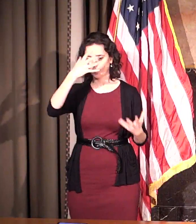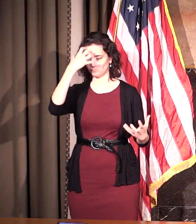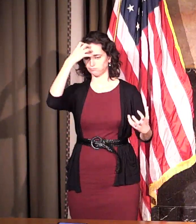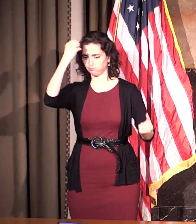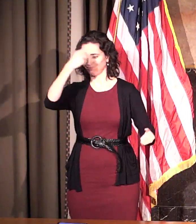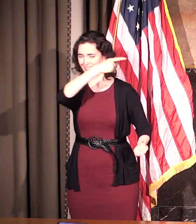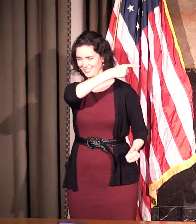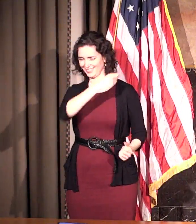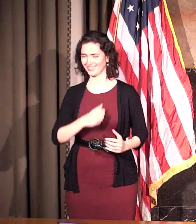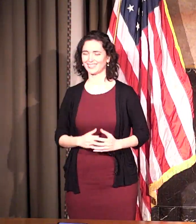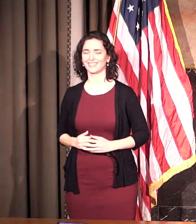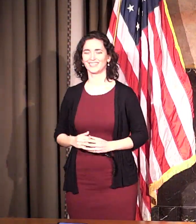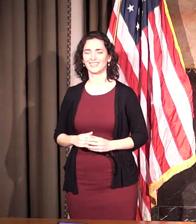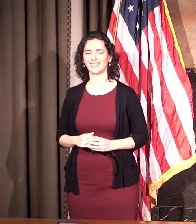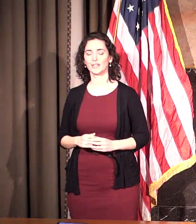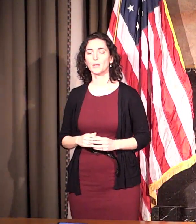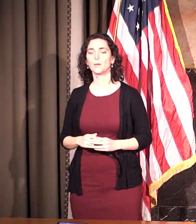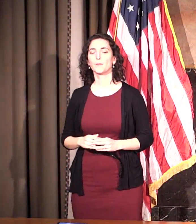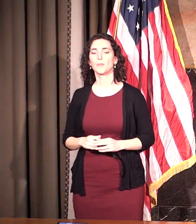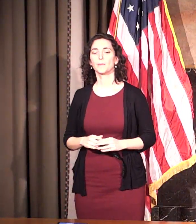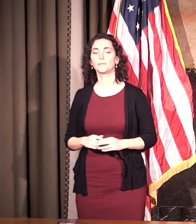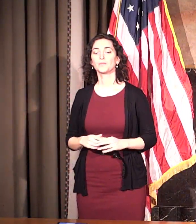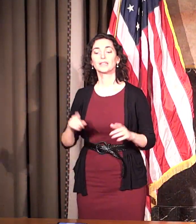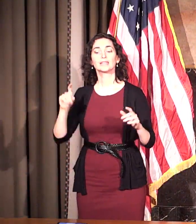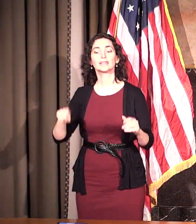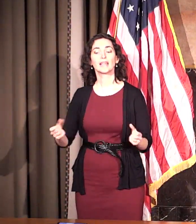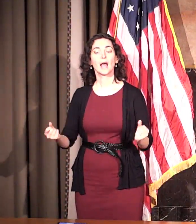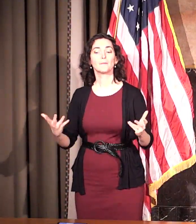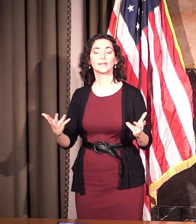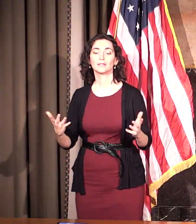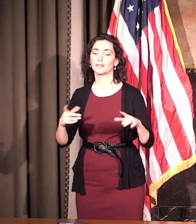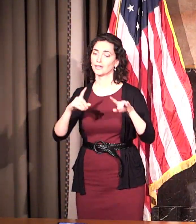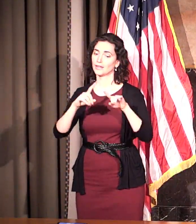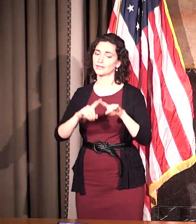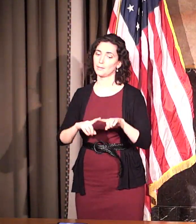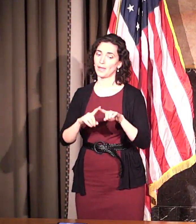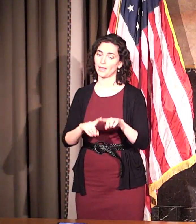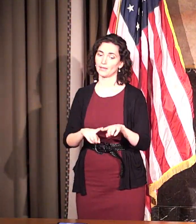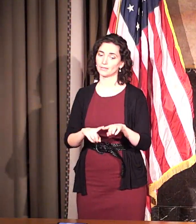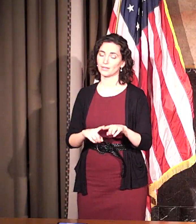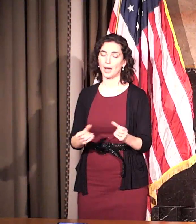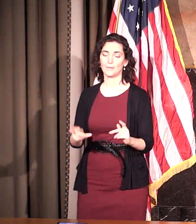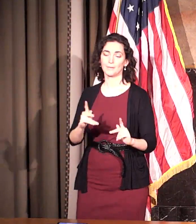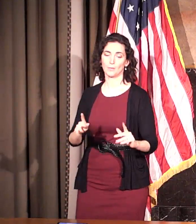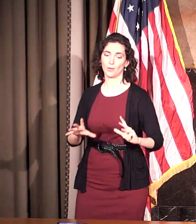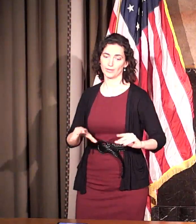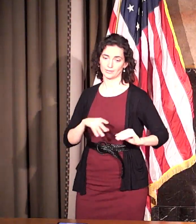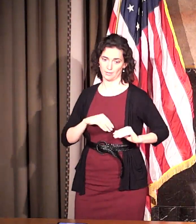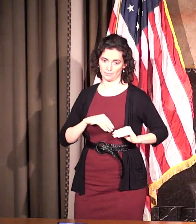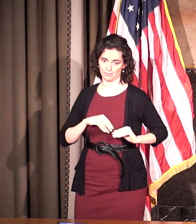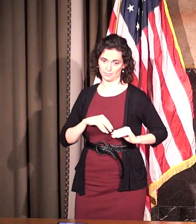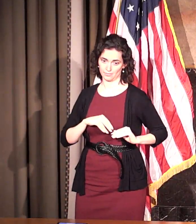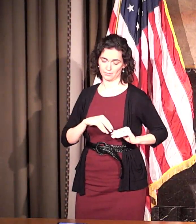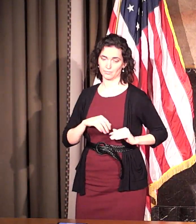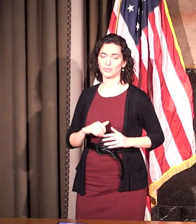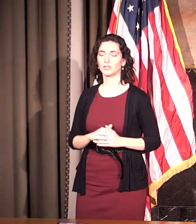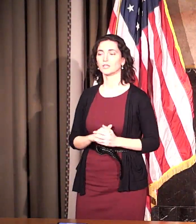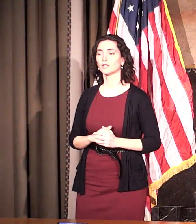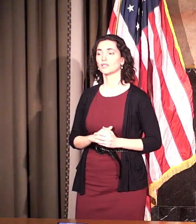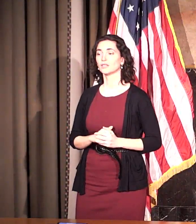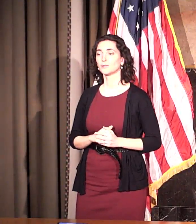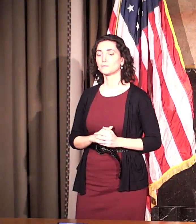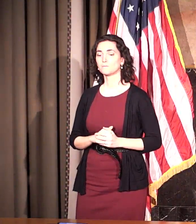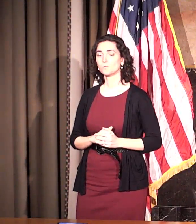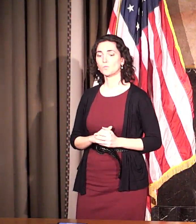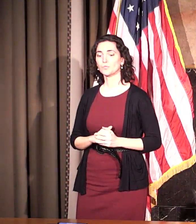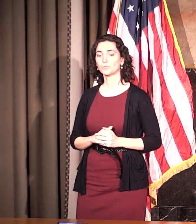information. But how many we need is going to depend on what the uptake is. And it is impossible with any